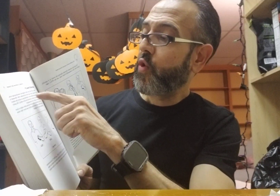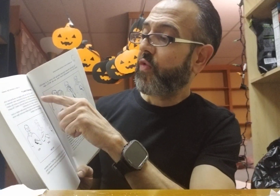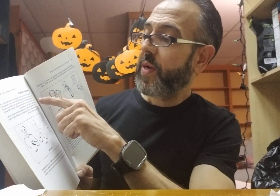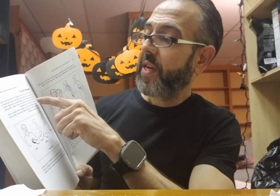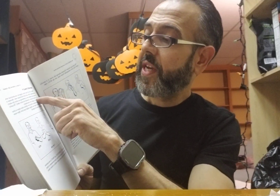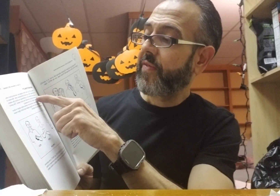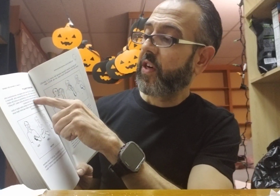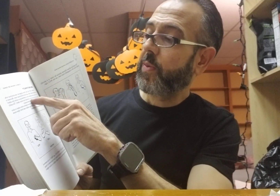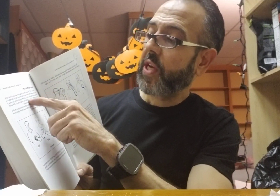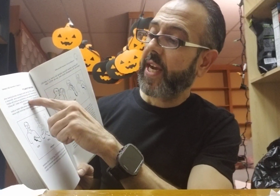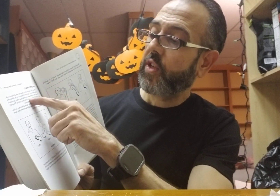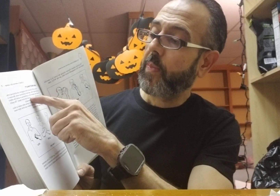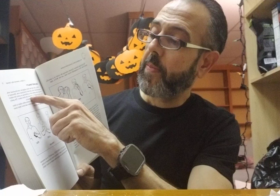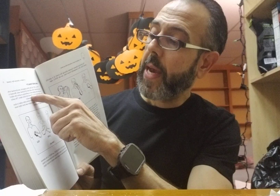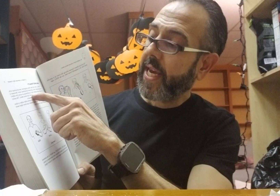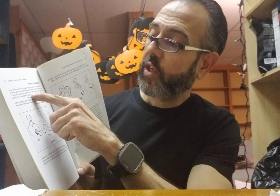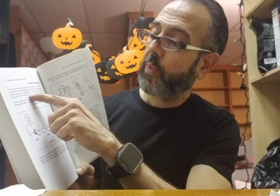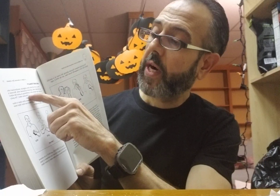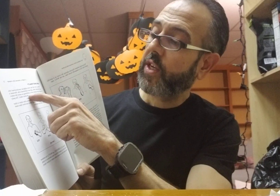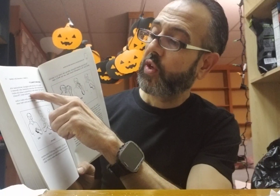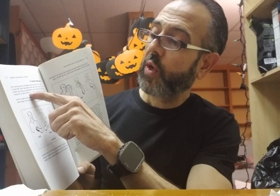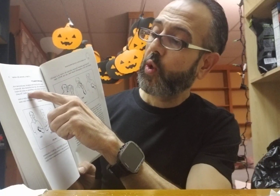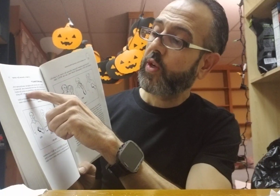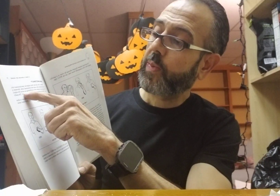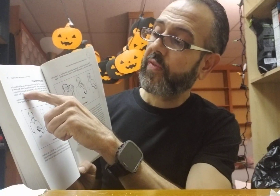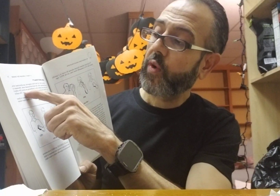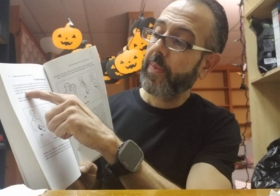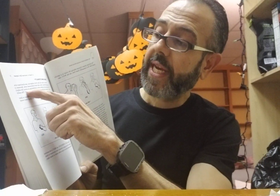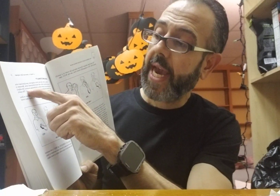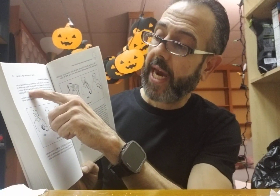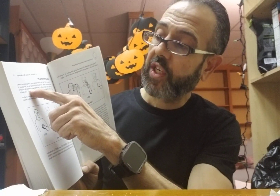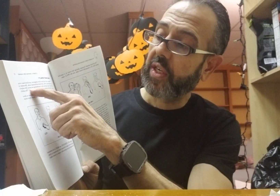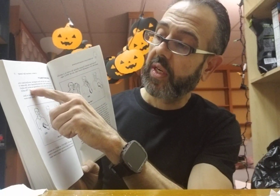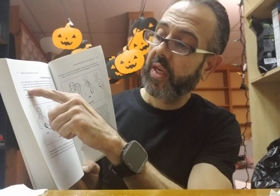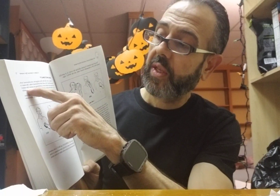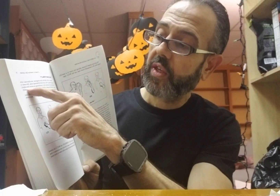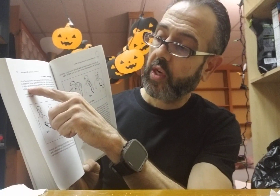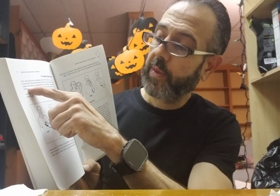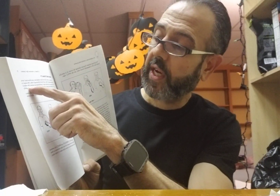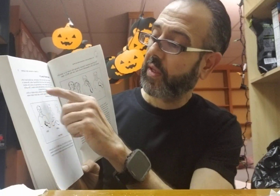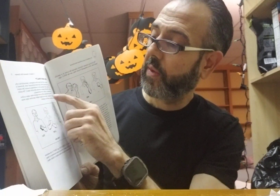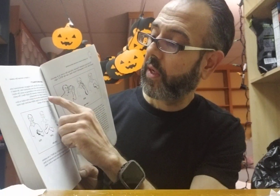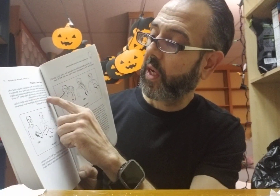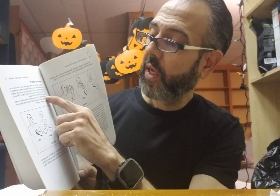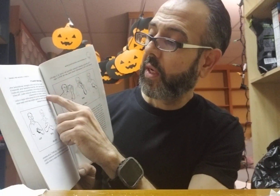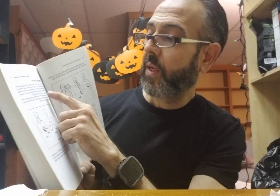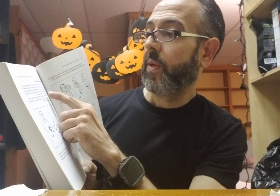Movement in verb signs may express who is performing an action, the subject.